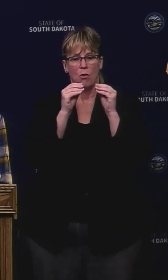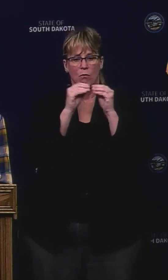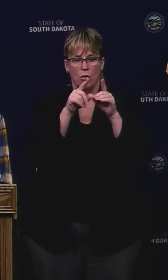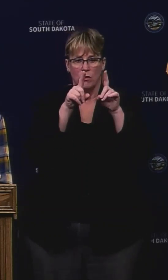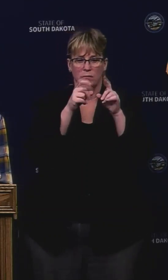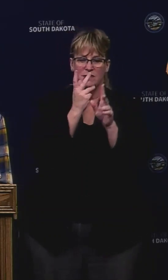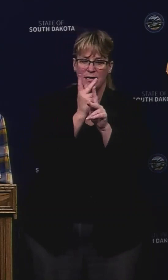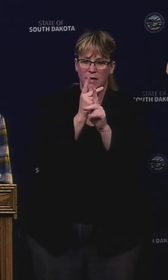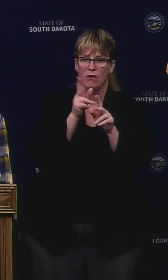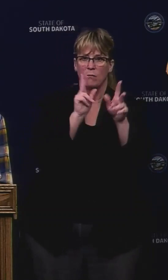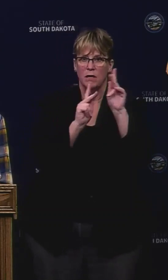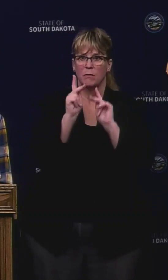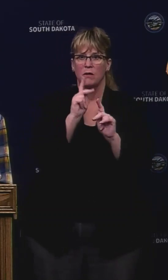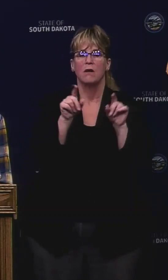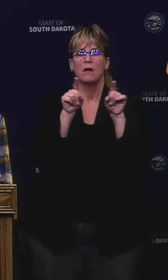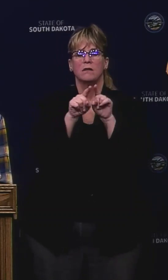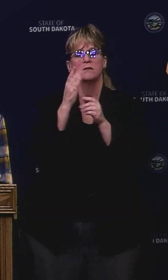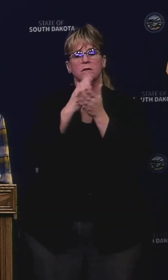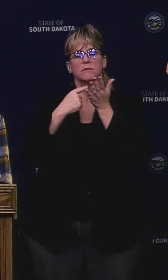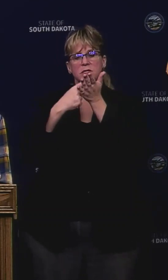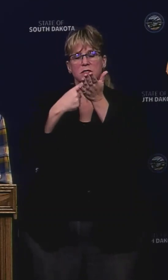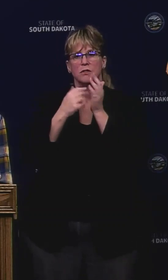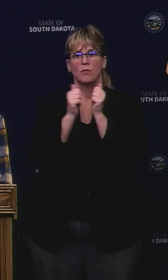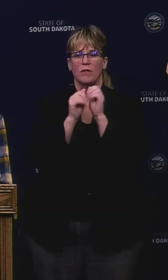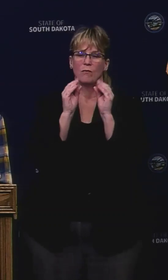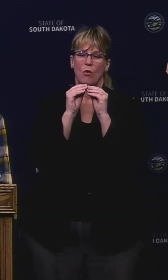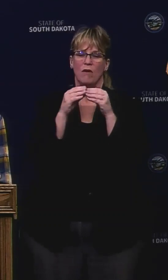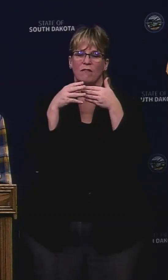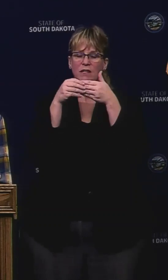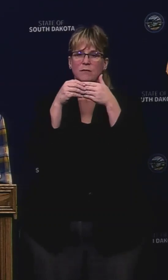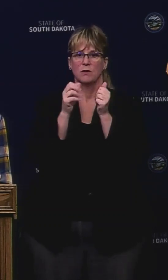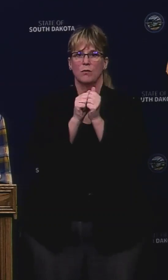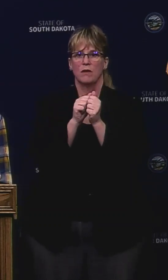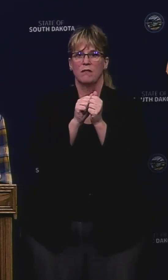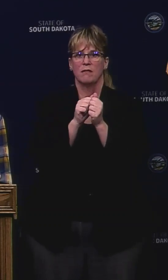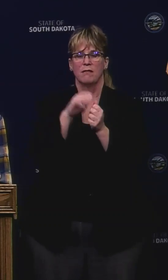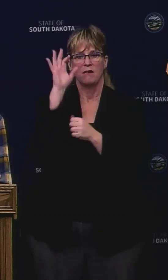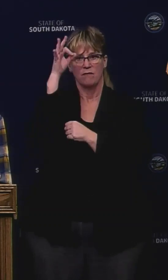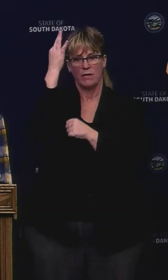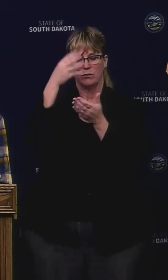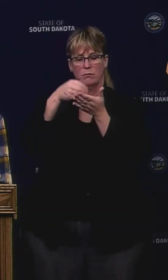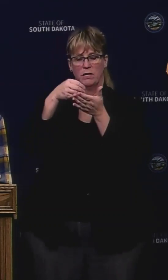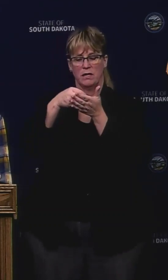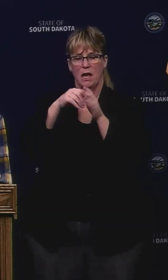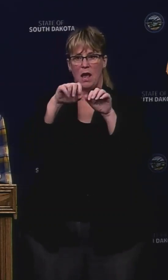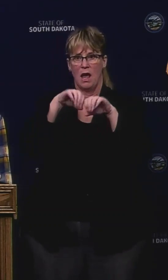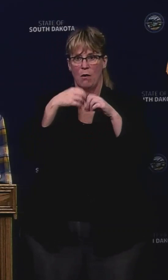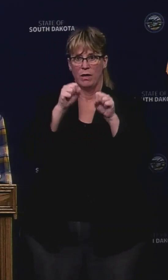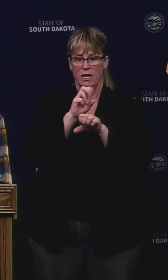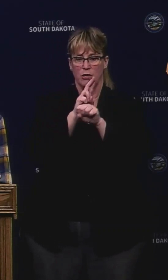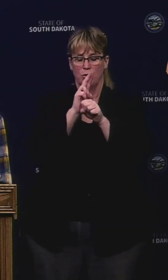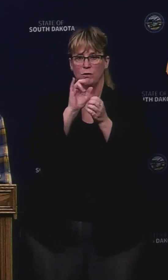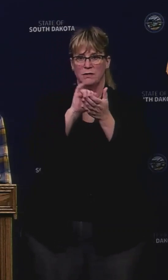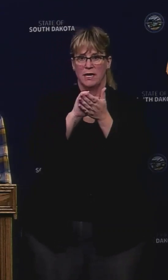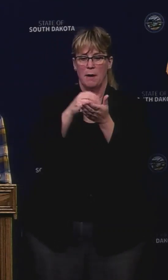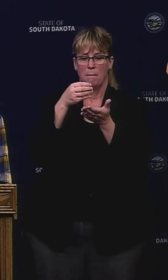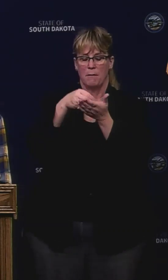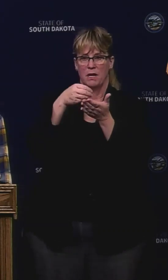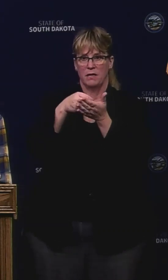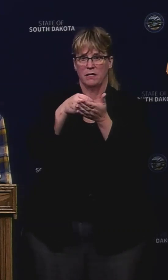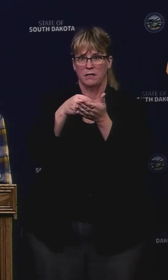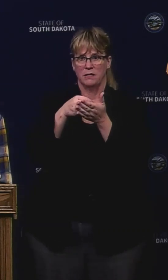care of folks. Also some discussion about flexibility in federal revenues and how we could utilize those to fill